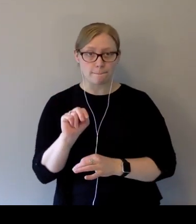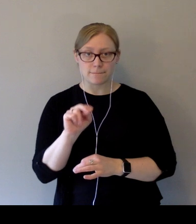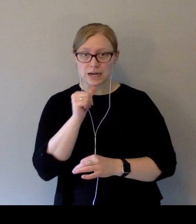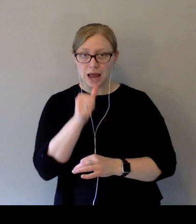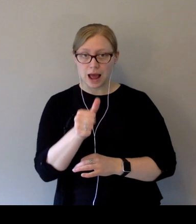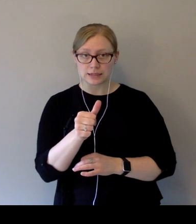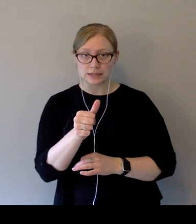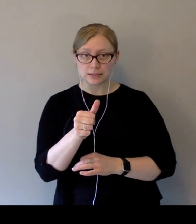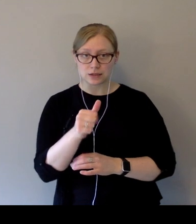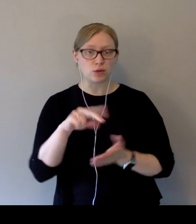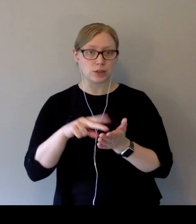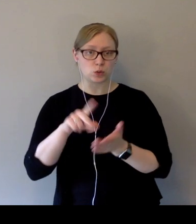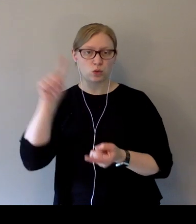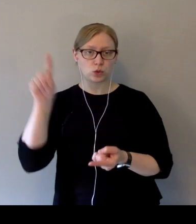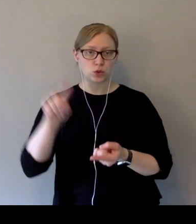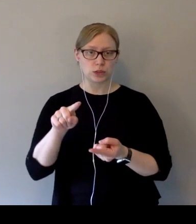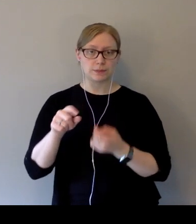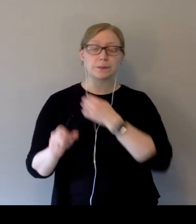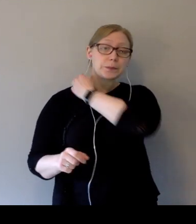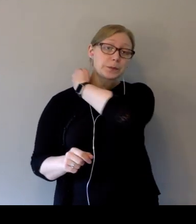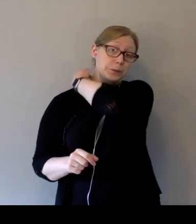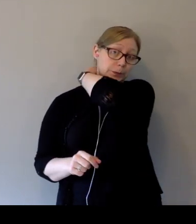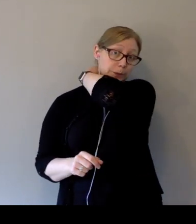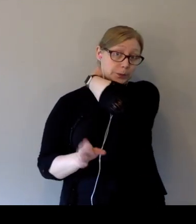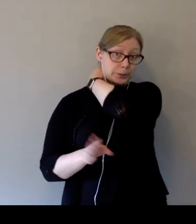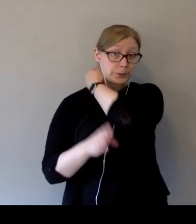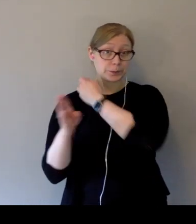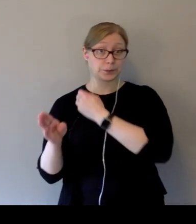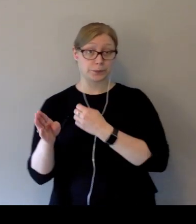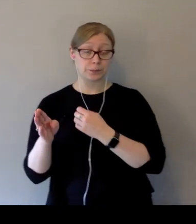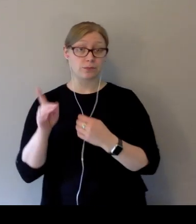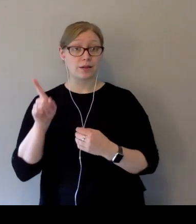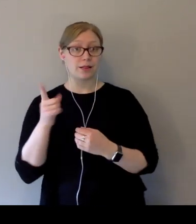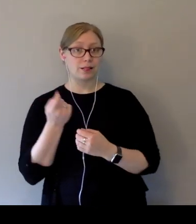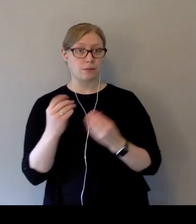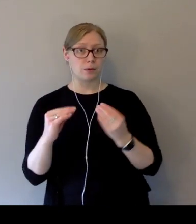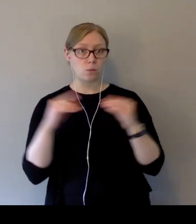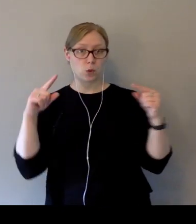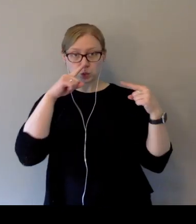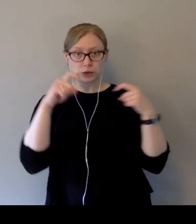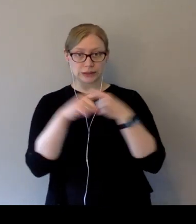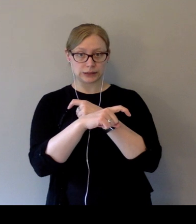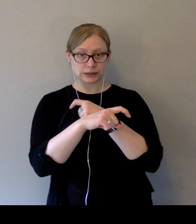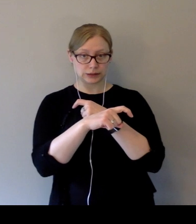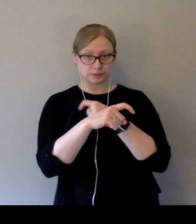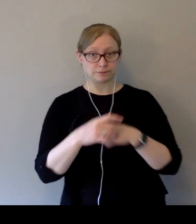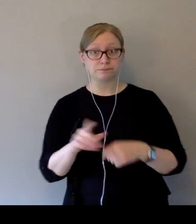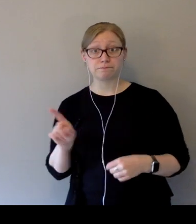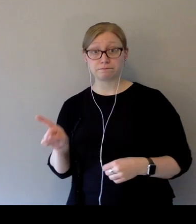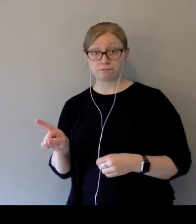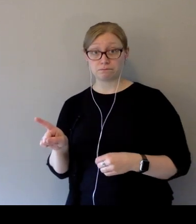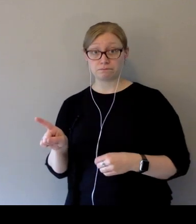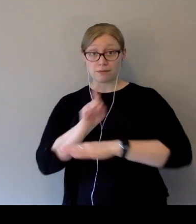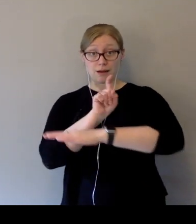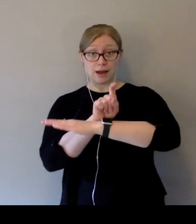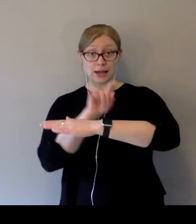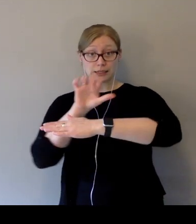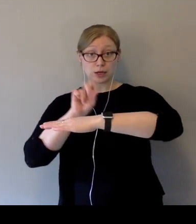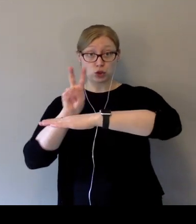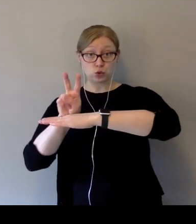All right, so on this problem, it's a little more tricky. So you're going to have x minus 2 over 4